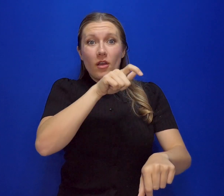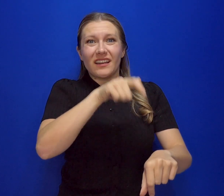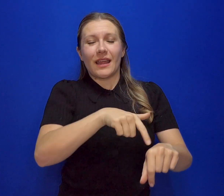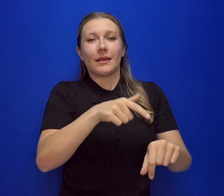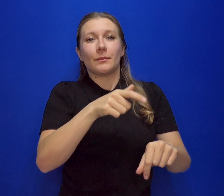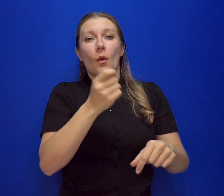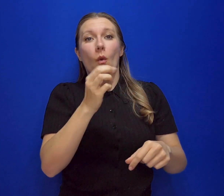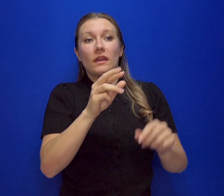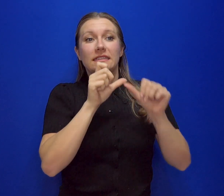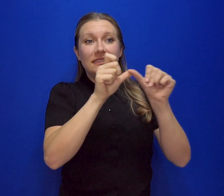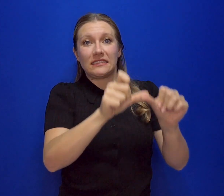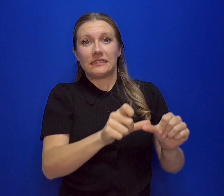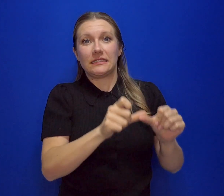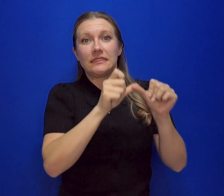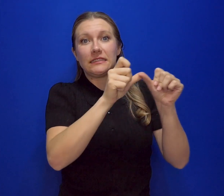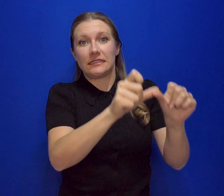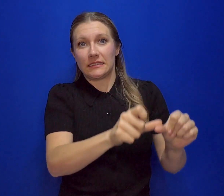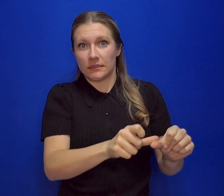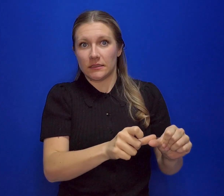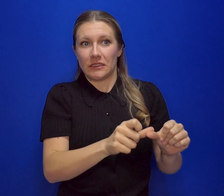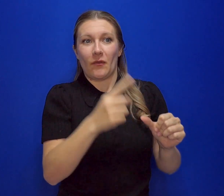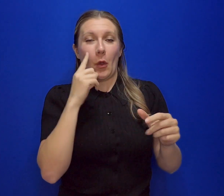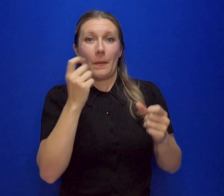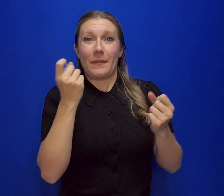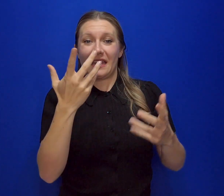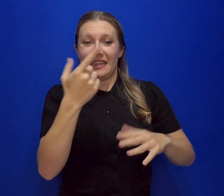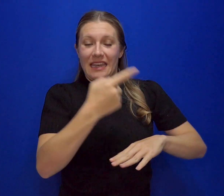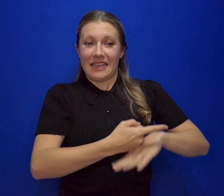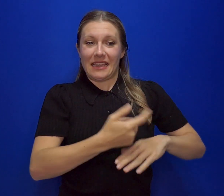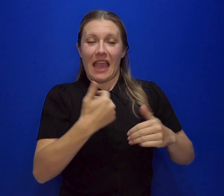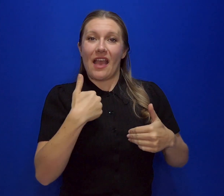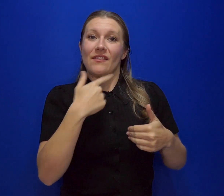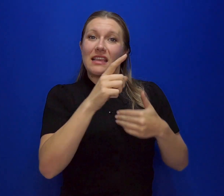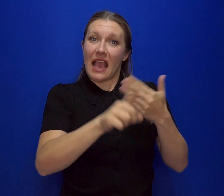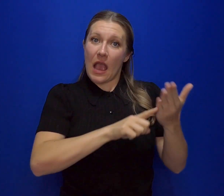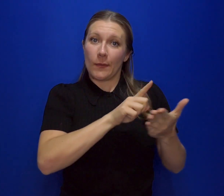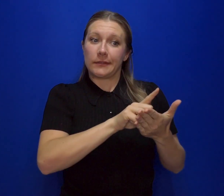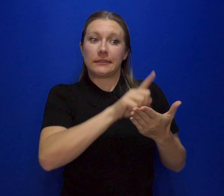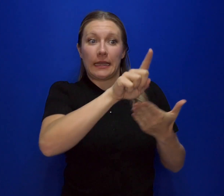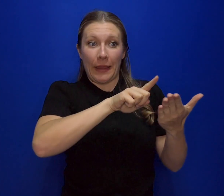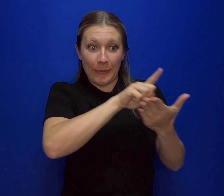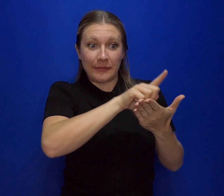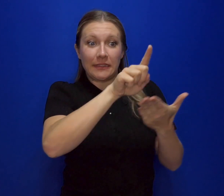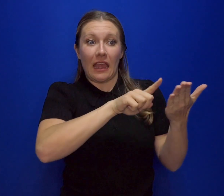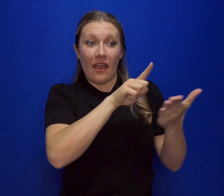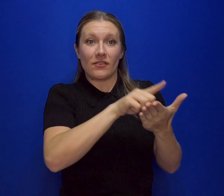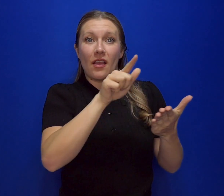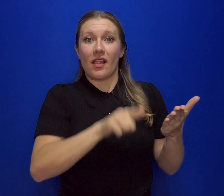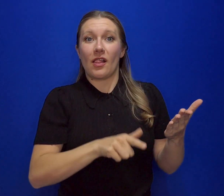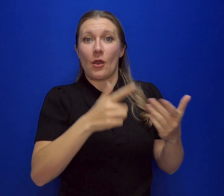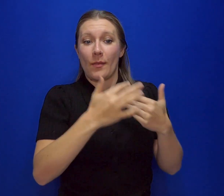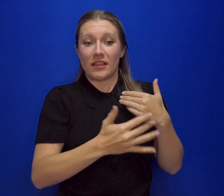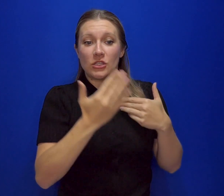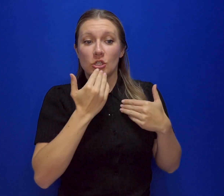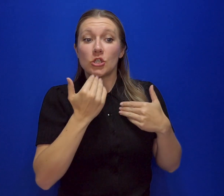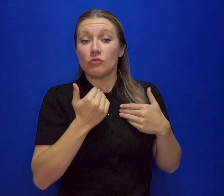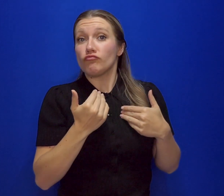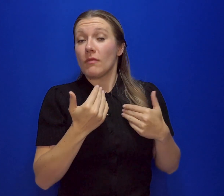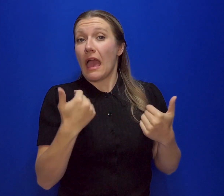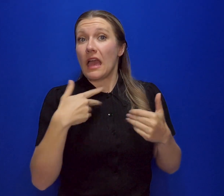over days and days and days of consistently having hours worth of low blood sugars. Right. There is research about brain health, especially